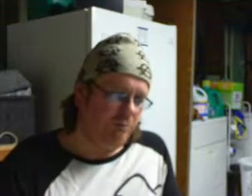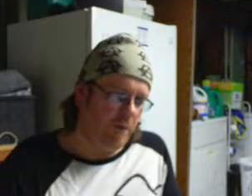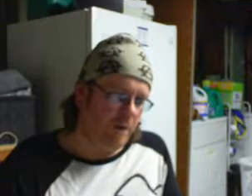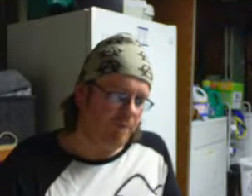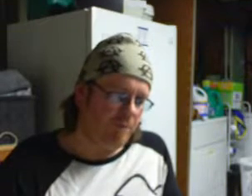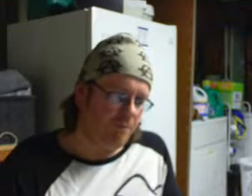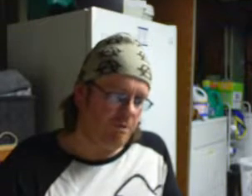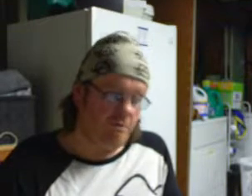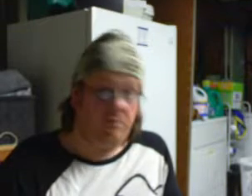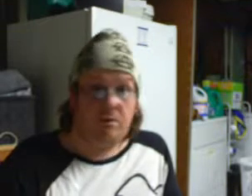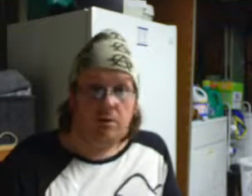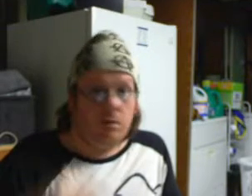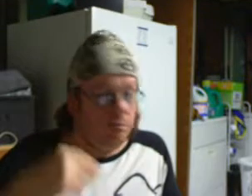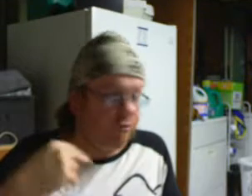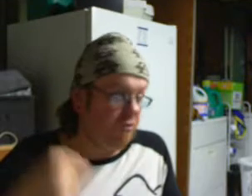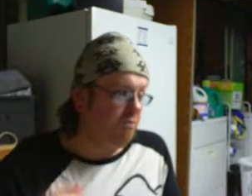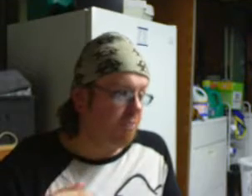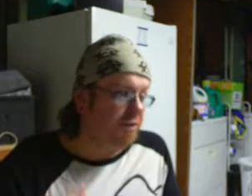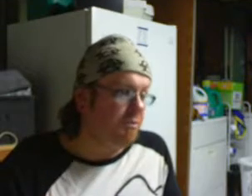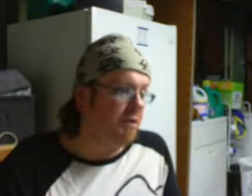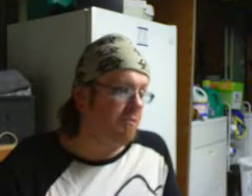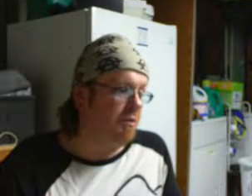marrying foreigners, which was a big thing, because